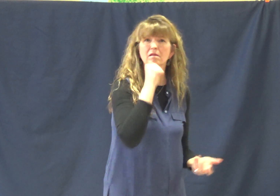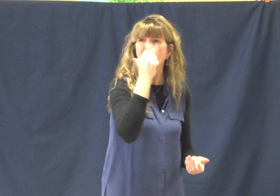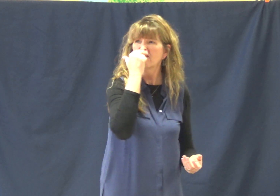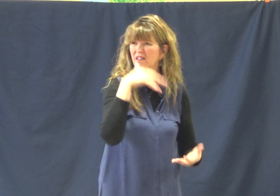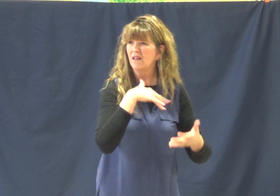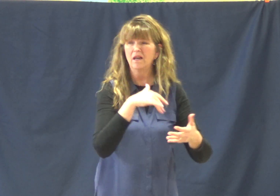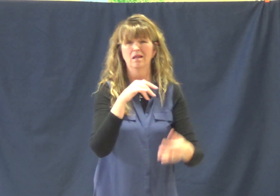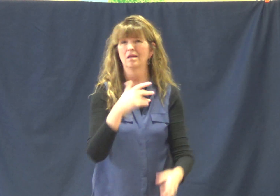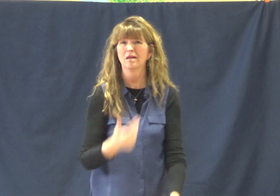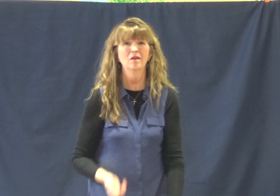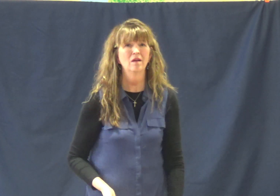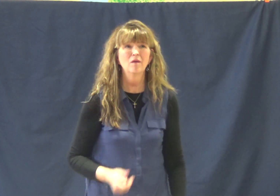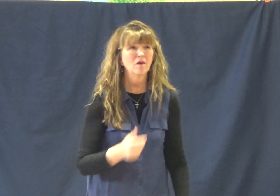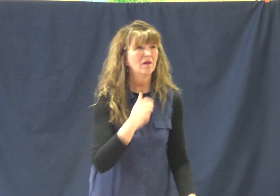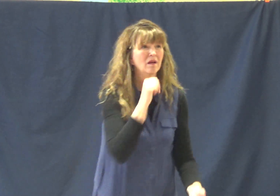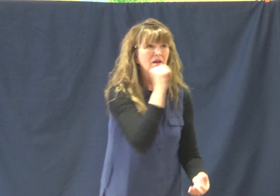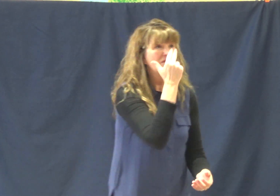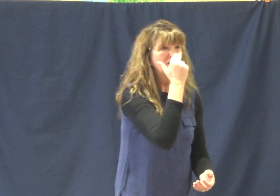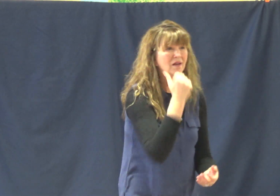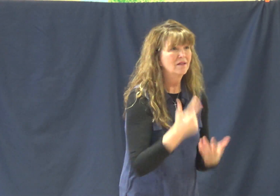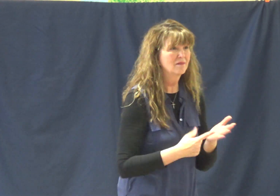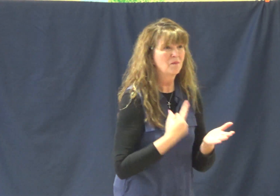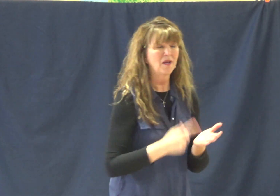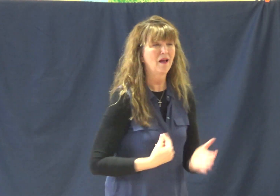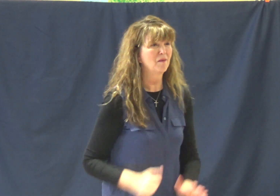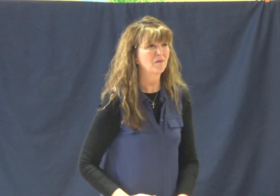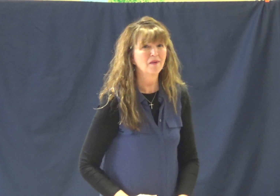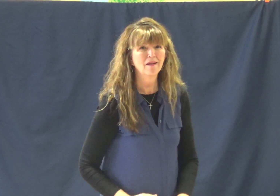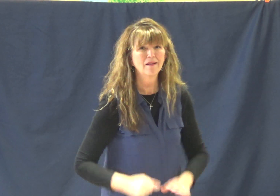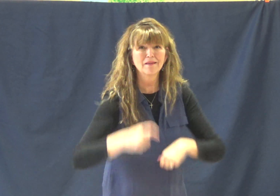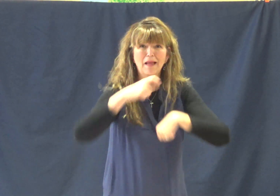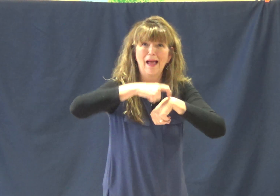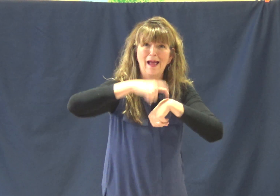He studied under the famous rabbi.